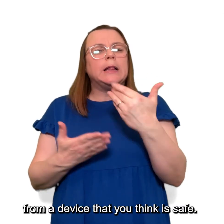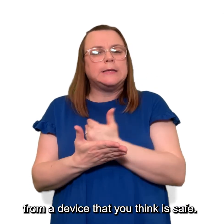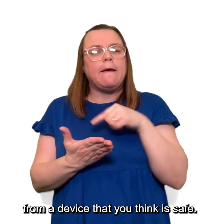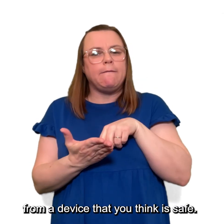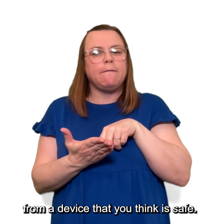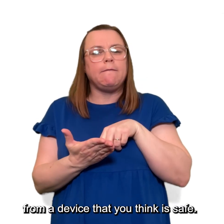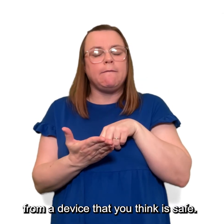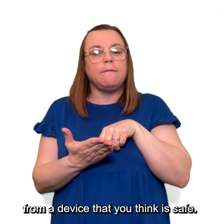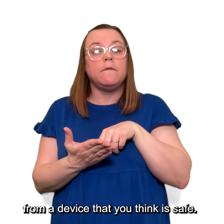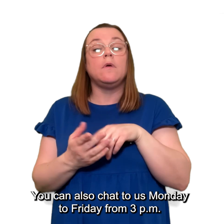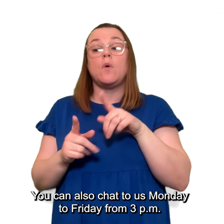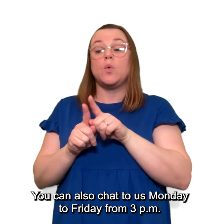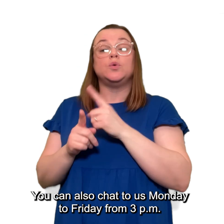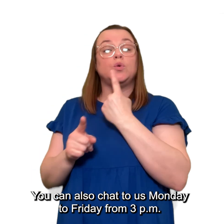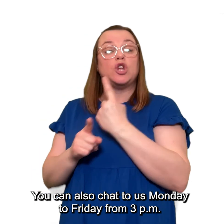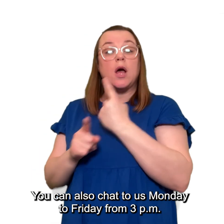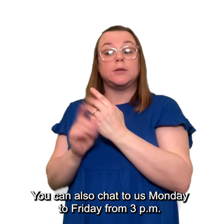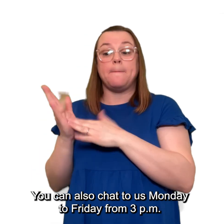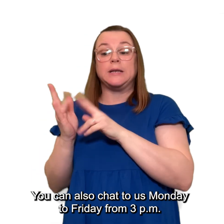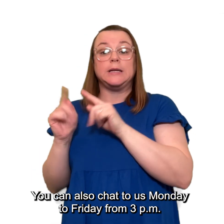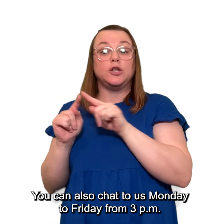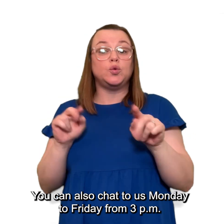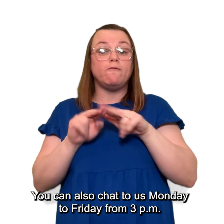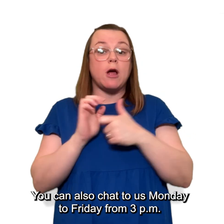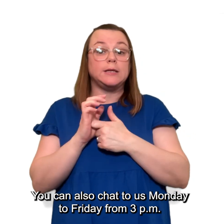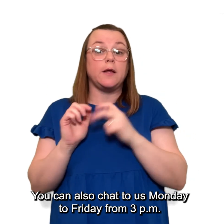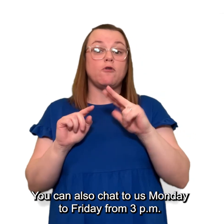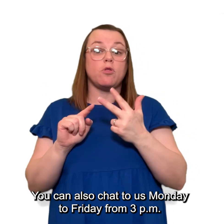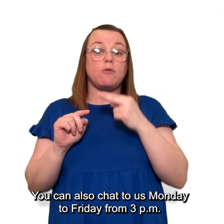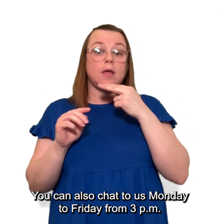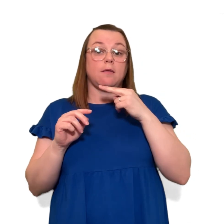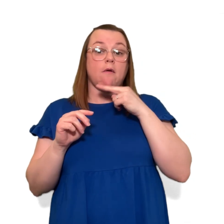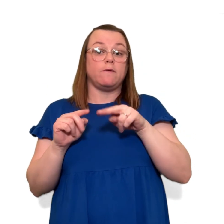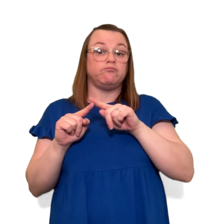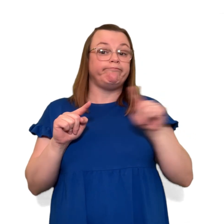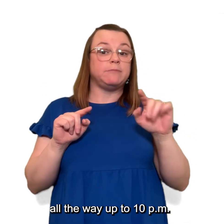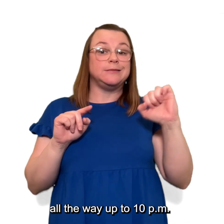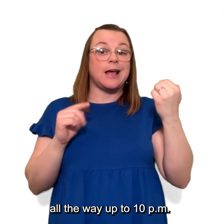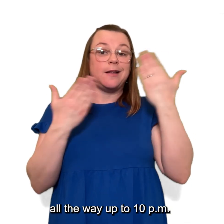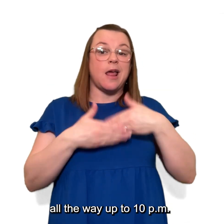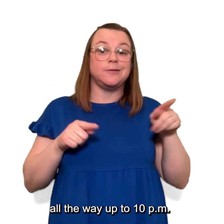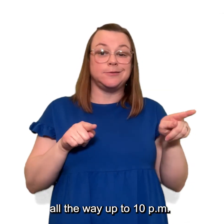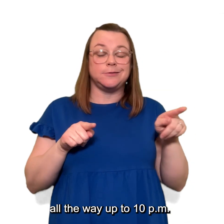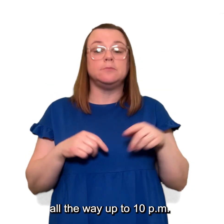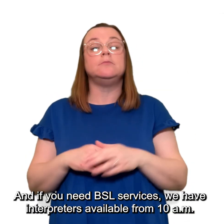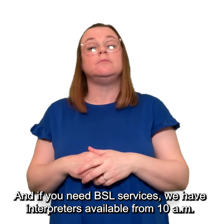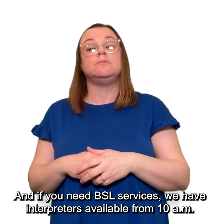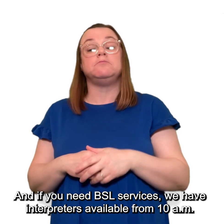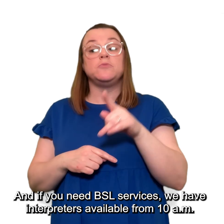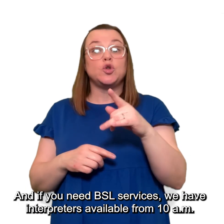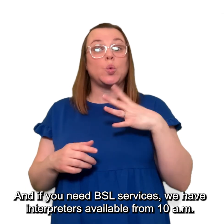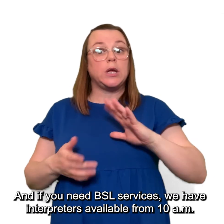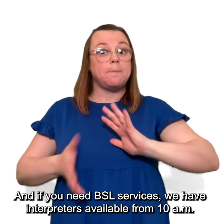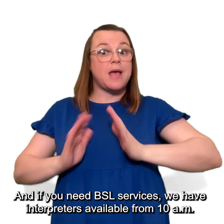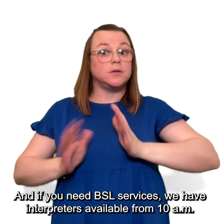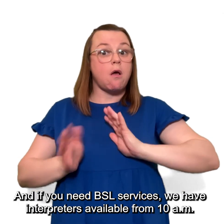think is safe. You can also chat to us Monday to Friday from 3 p.m. all the way up to 10 p.m. And